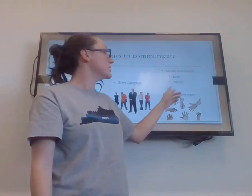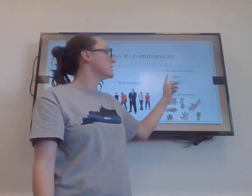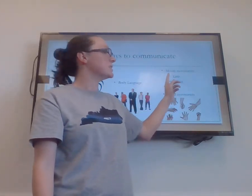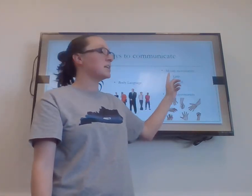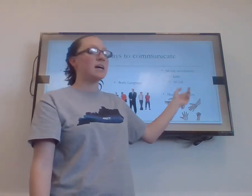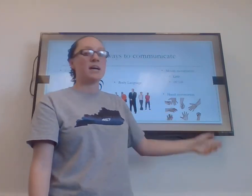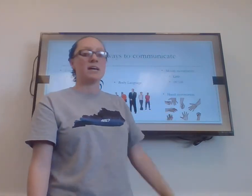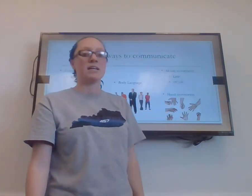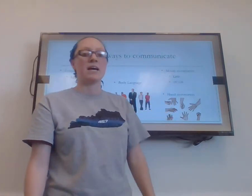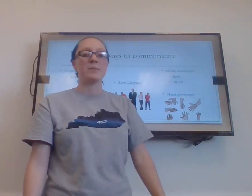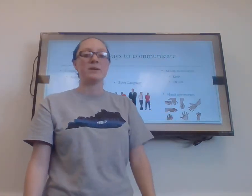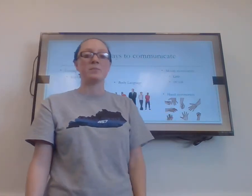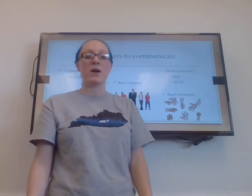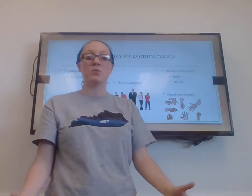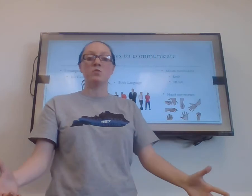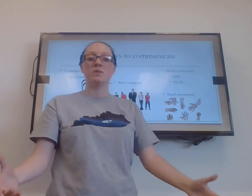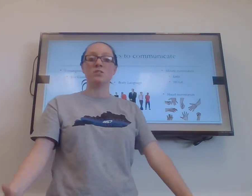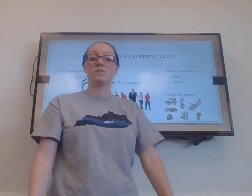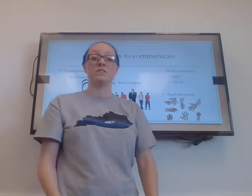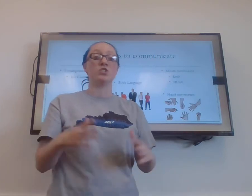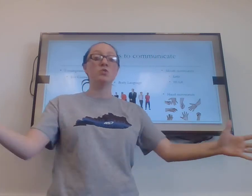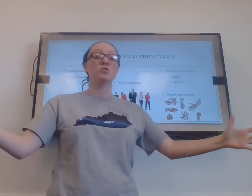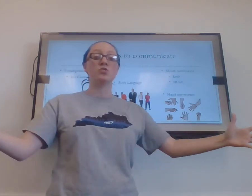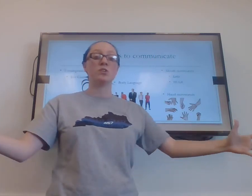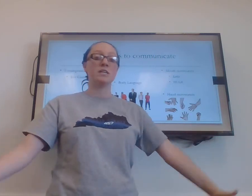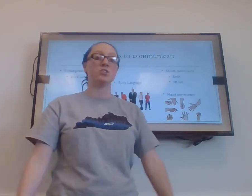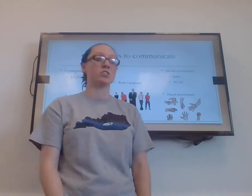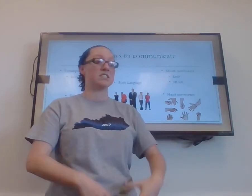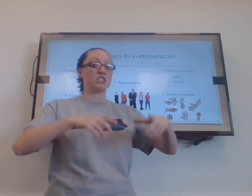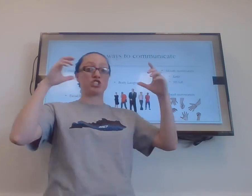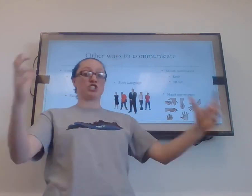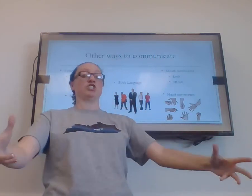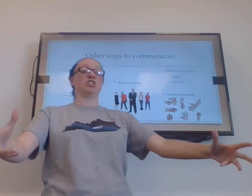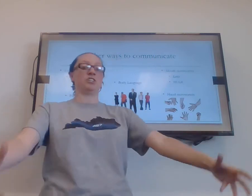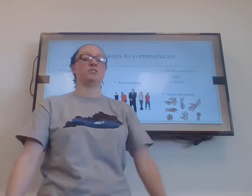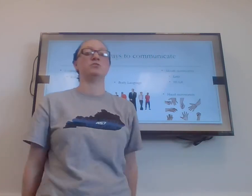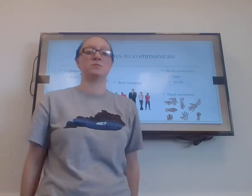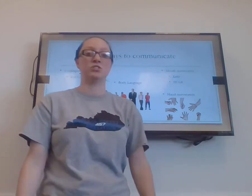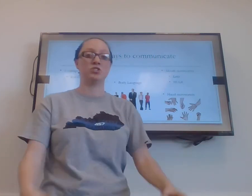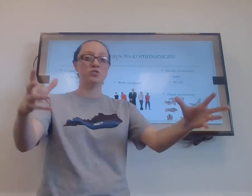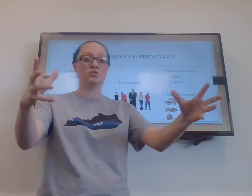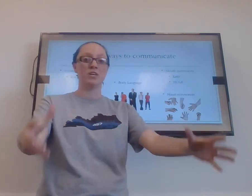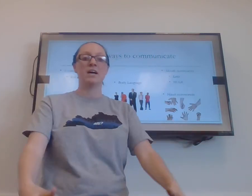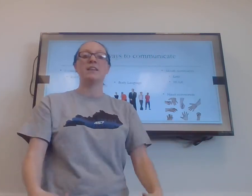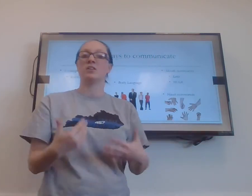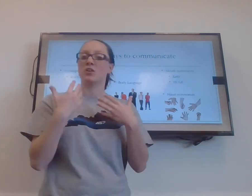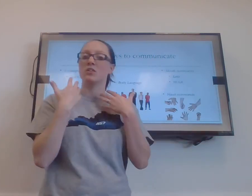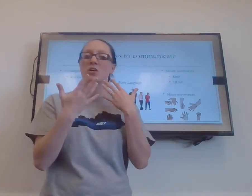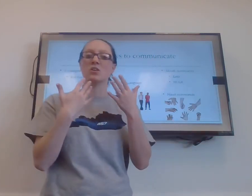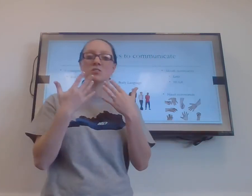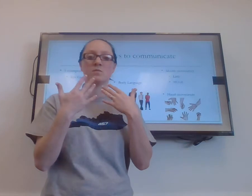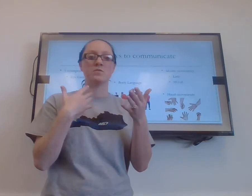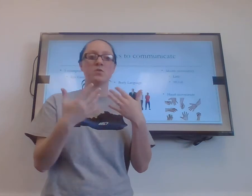motions, and how big mouth movement. So if it's a huge tree, you're going to say, it's going to be huge. There are some